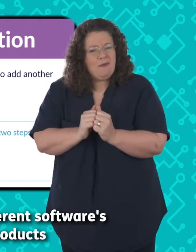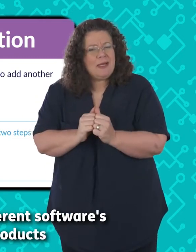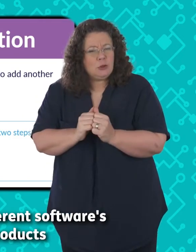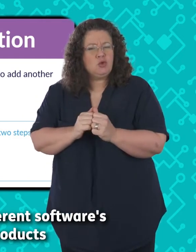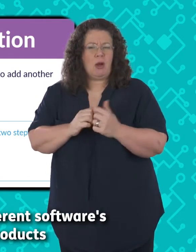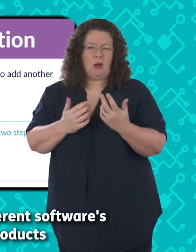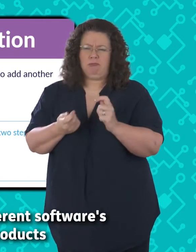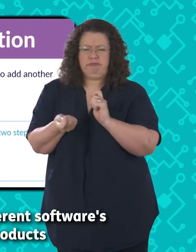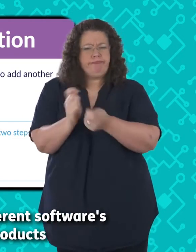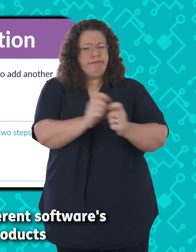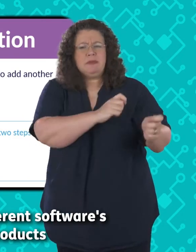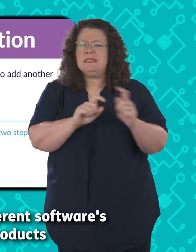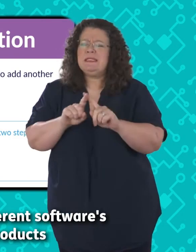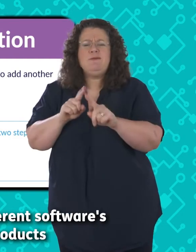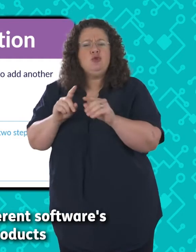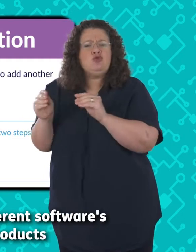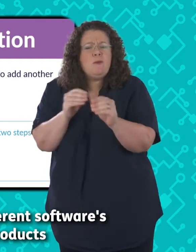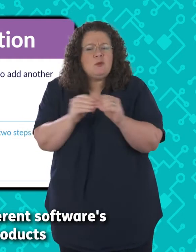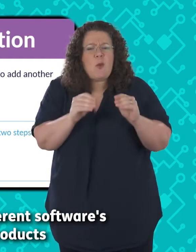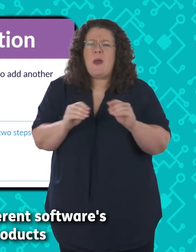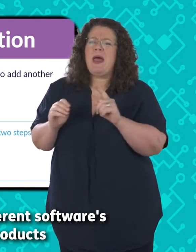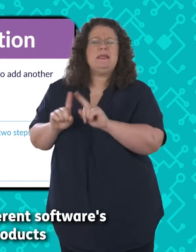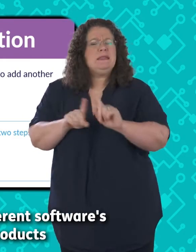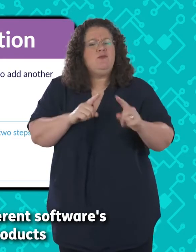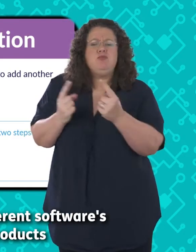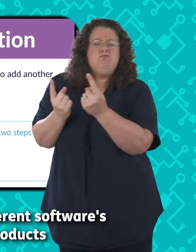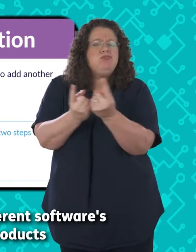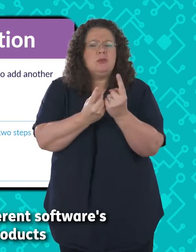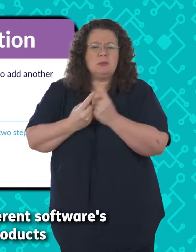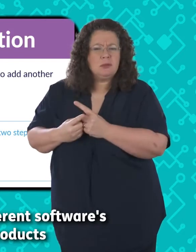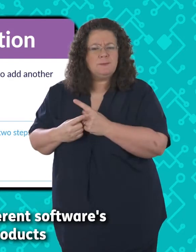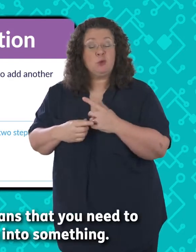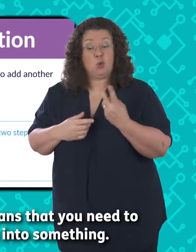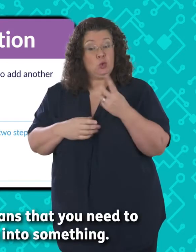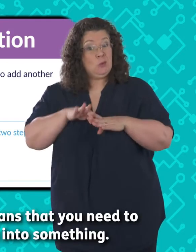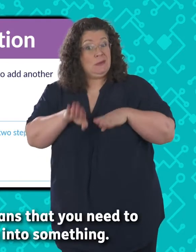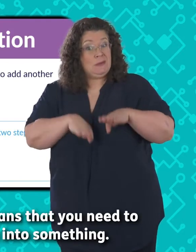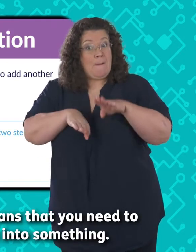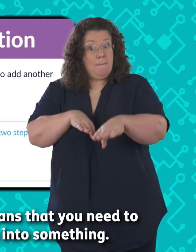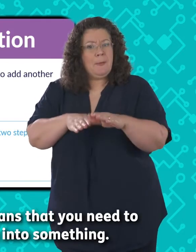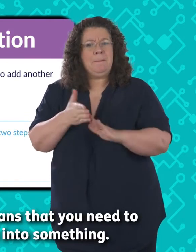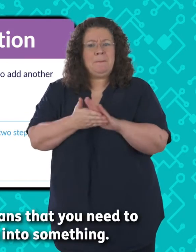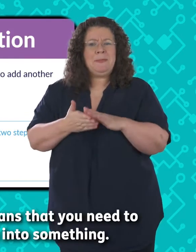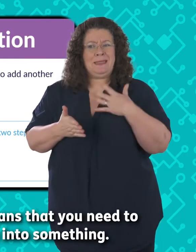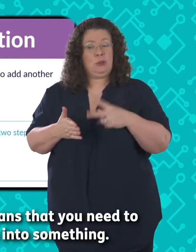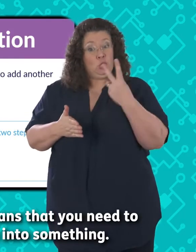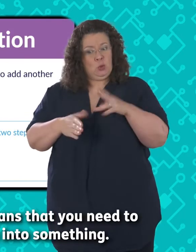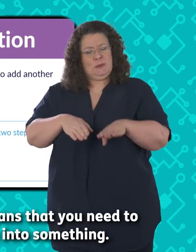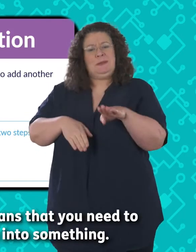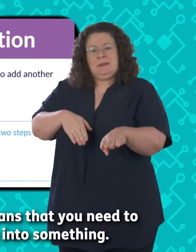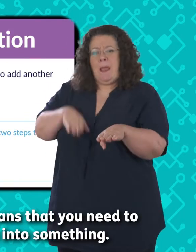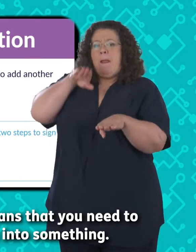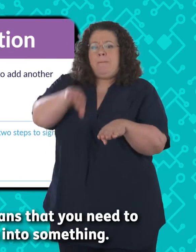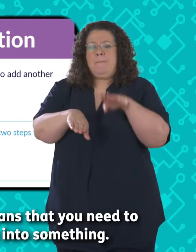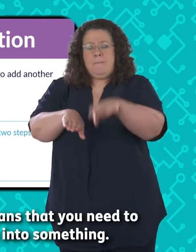verification. It changes from different softwares, different products. Two-step authentication means that you need to